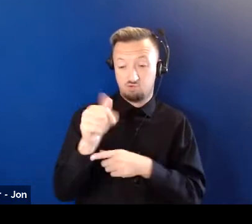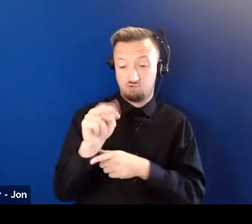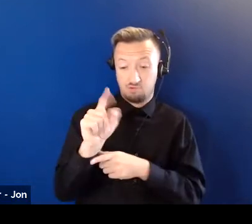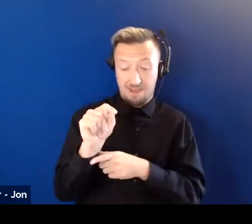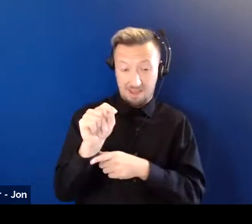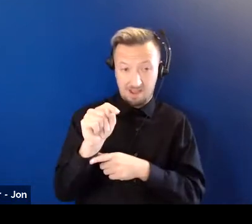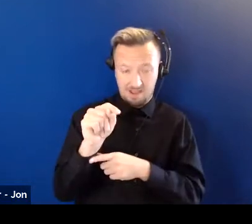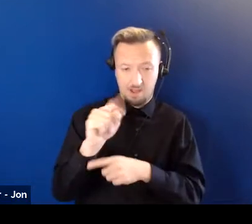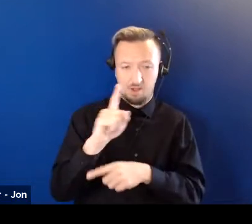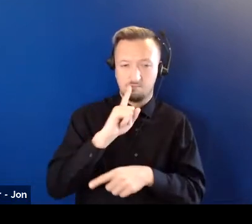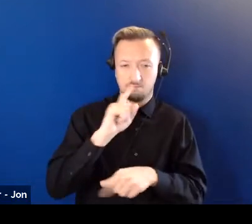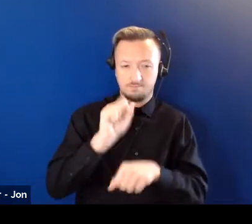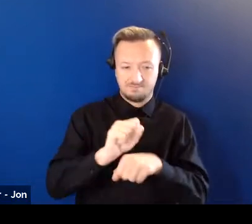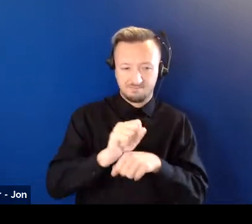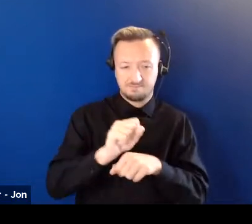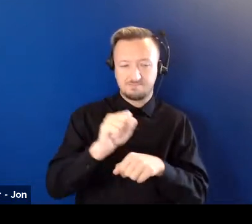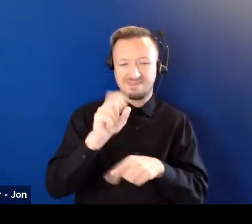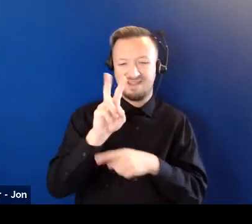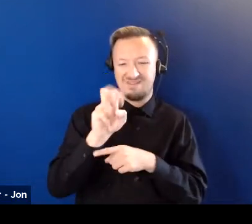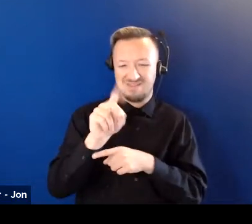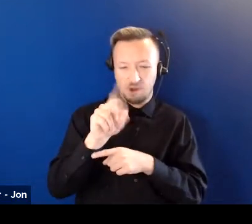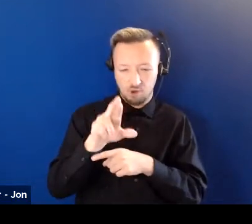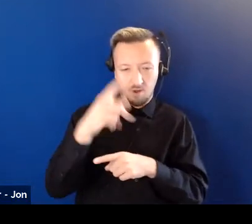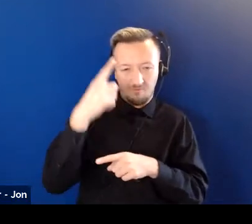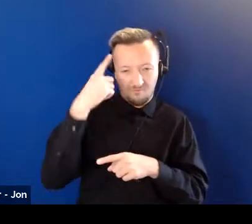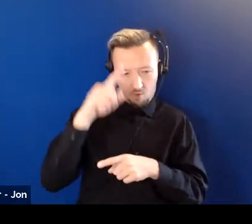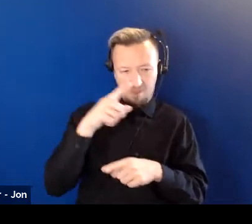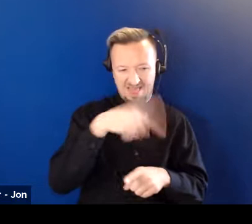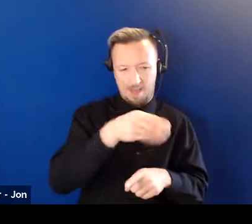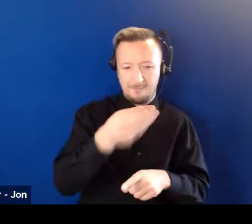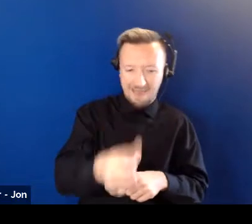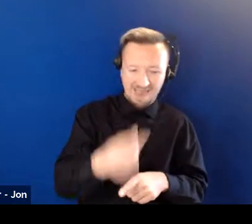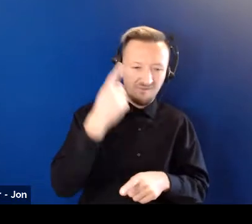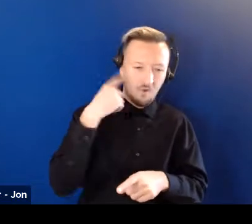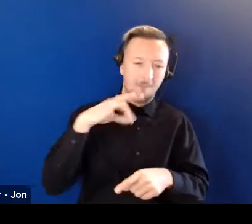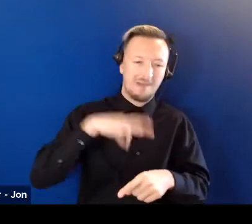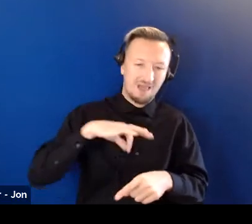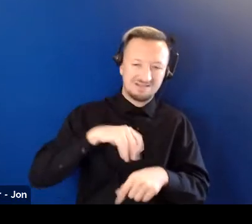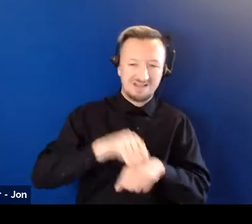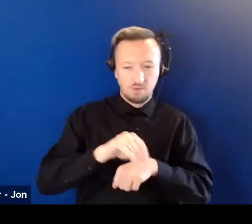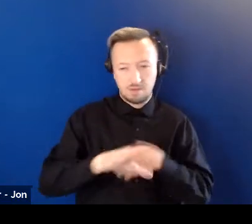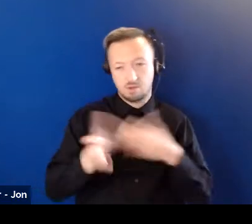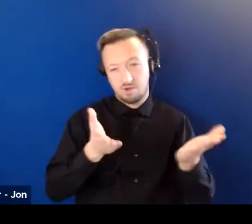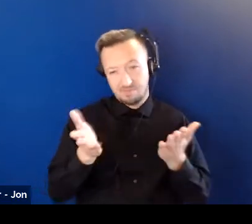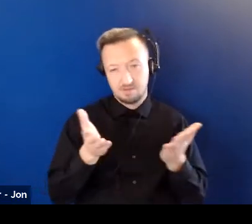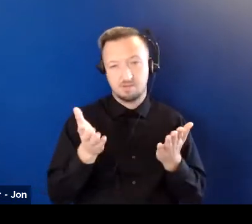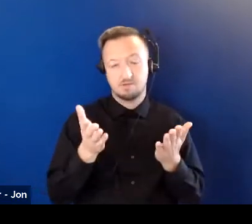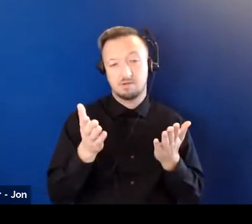the Division of Vocational Rehabilitation, who will be able to pay for benefits counseling services